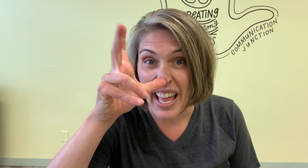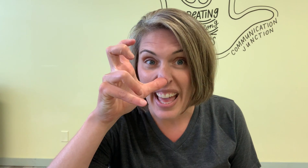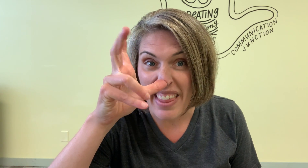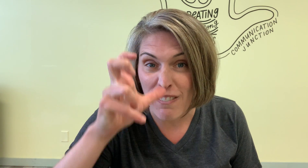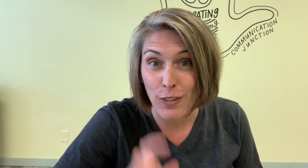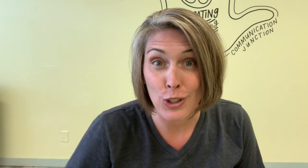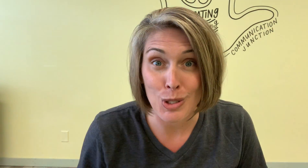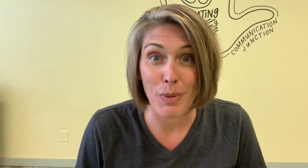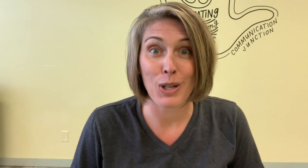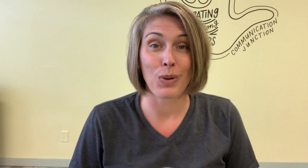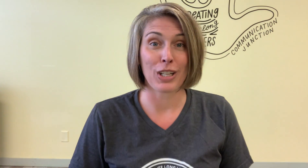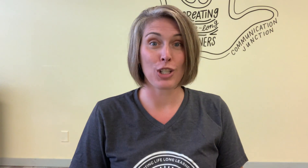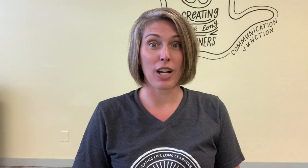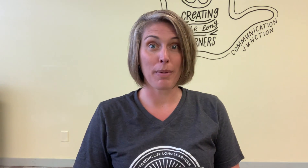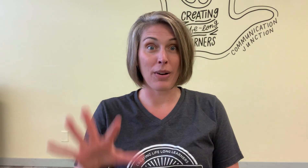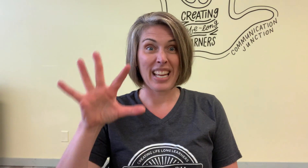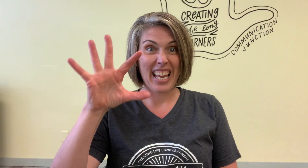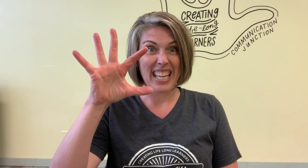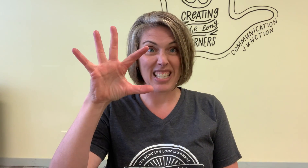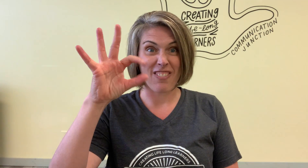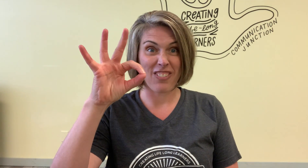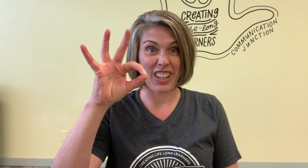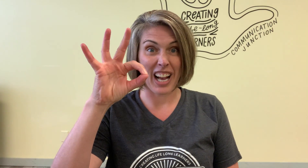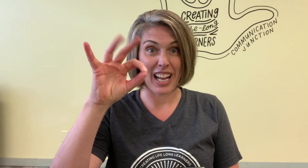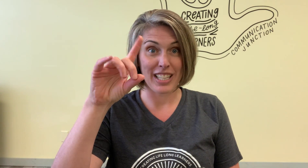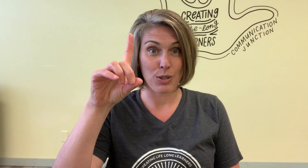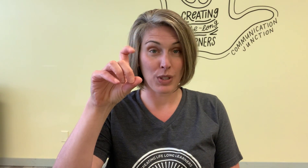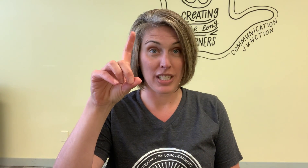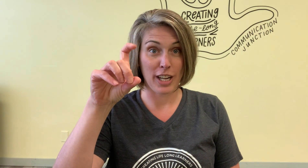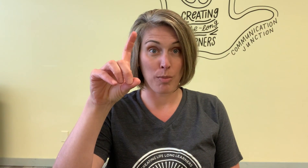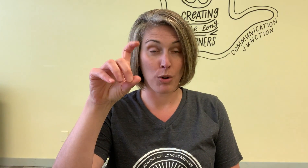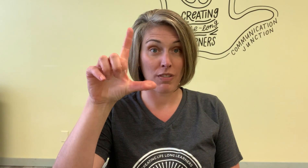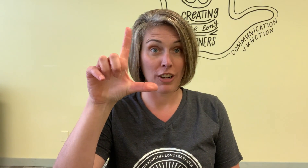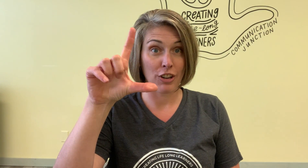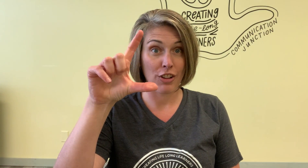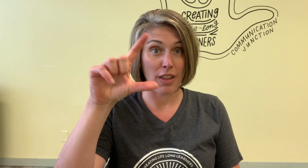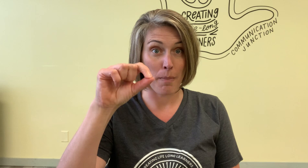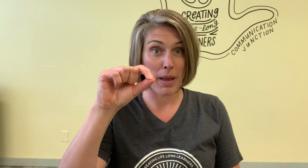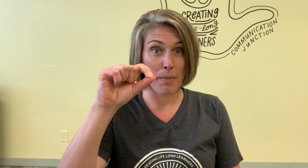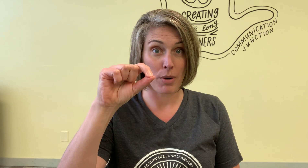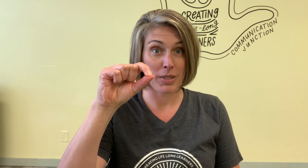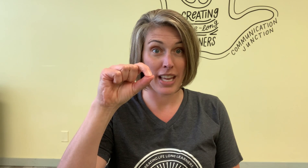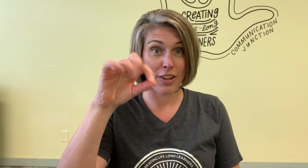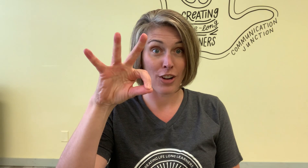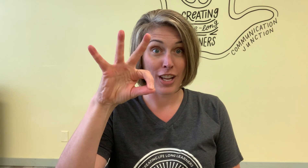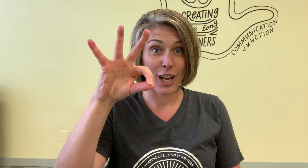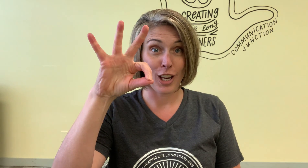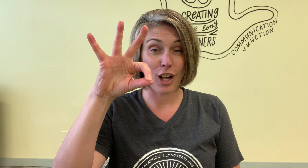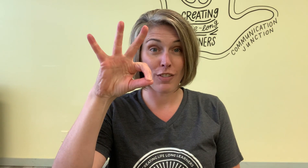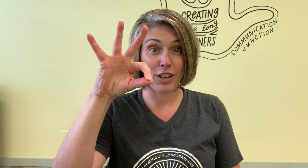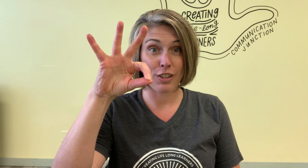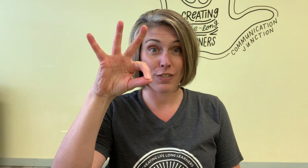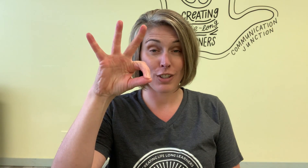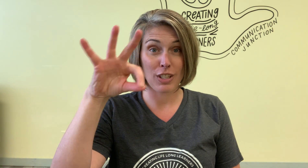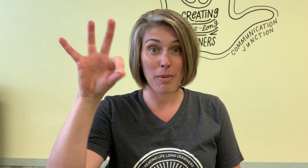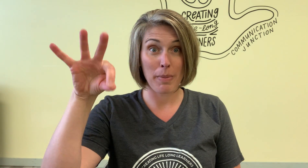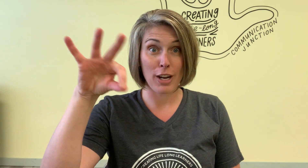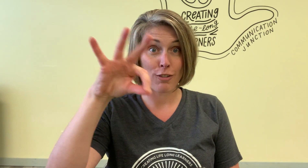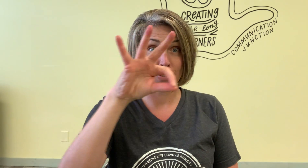And that first bug we're gonna talk about is a fly. So we're gonna take our pointer finger and our thumb and put them together, and all of our other fingers come up, and our